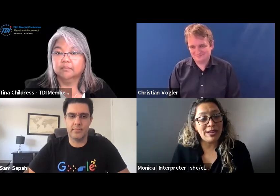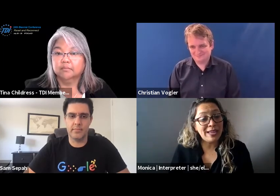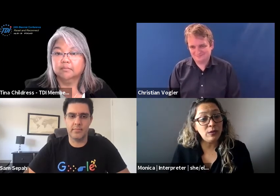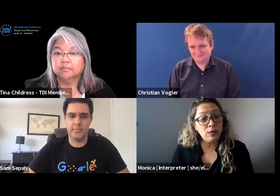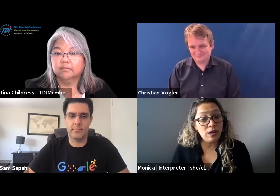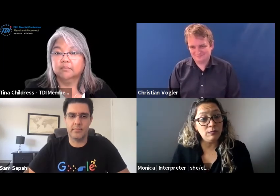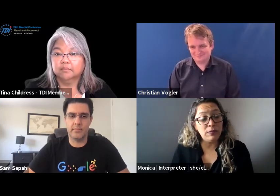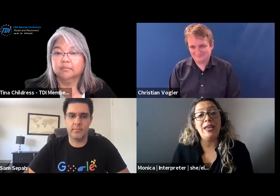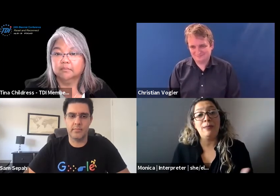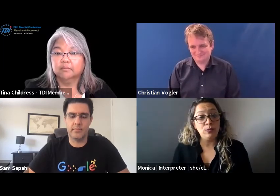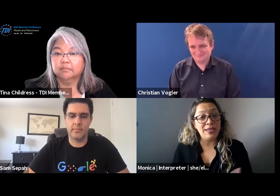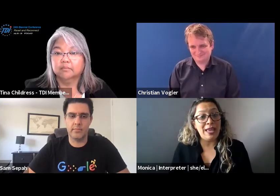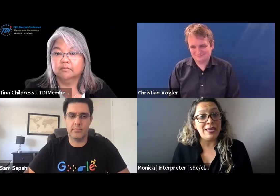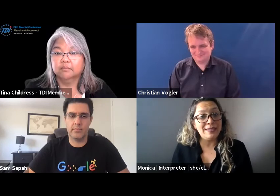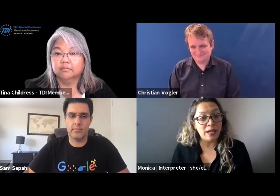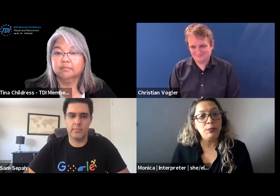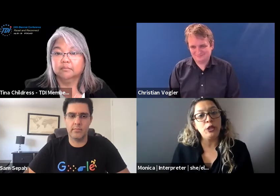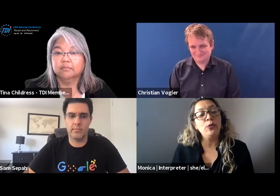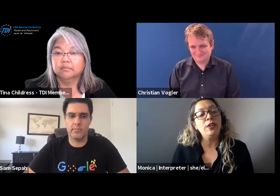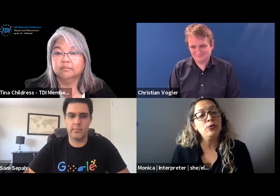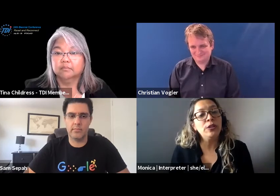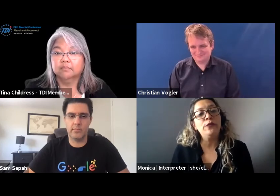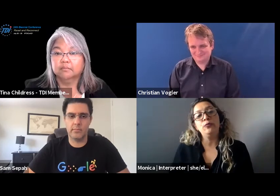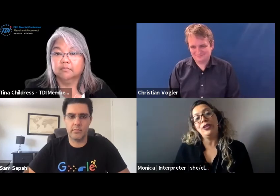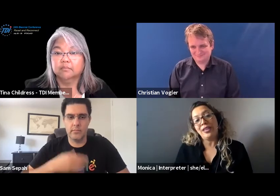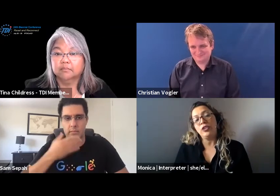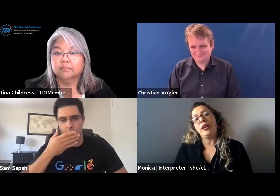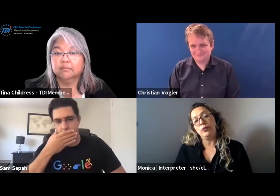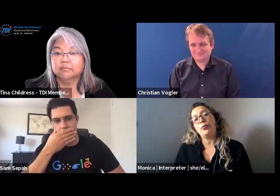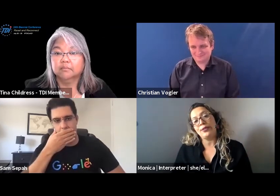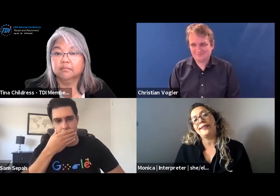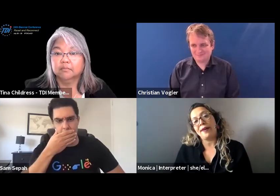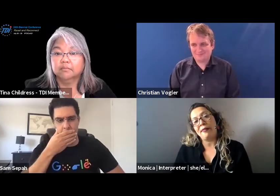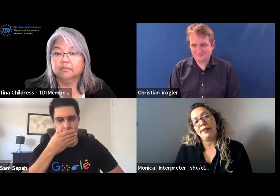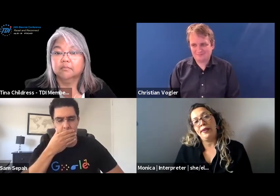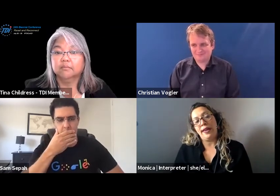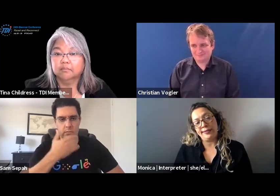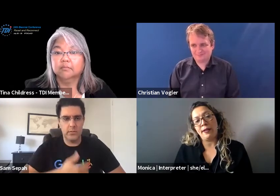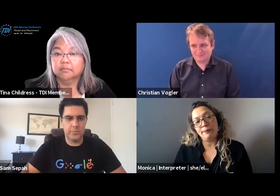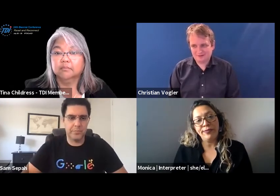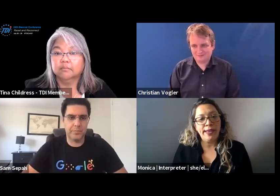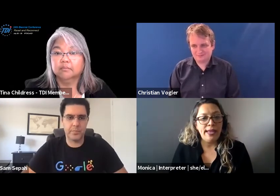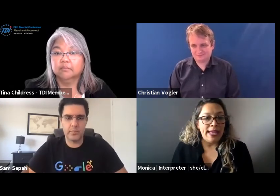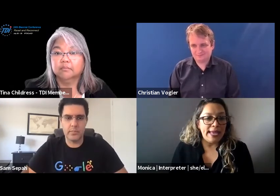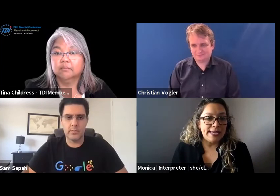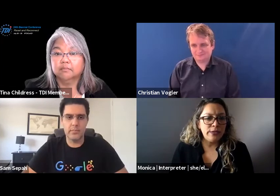Now, right now, I am using ASL, but know that usually for communication, I use protactile ASL.